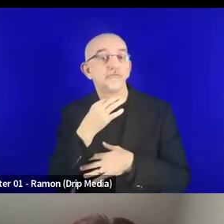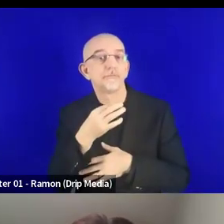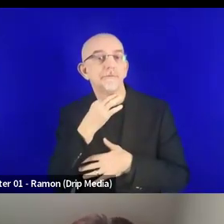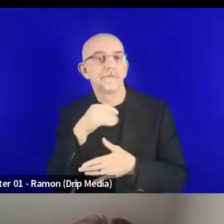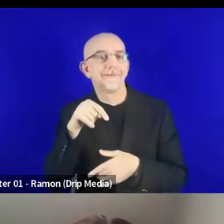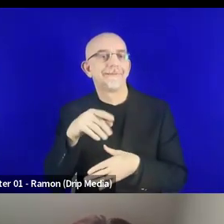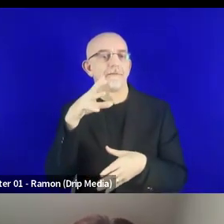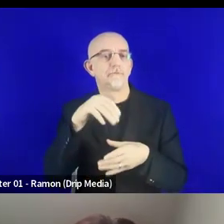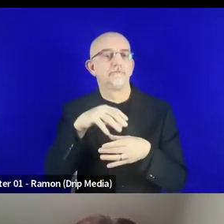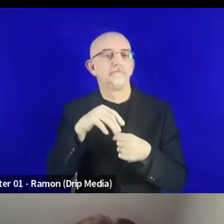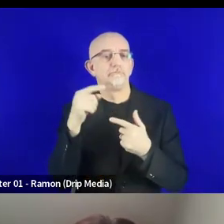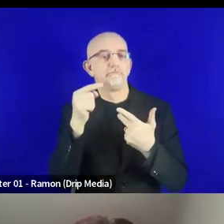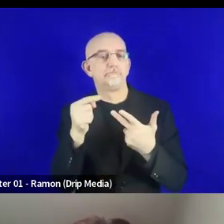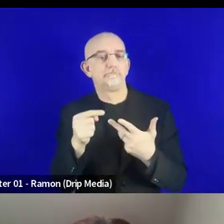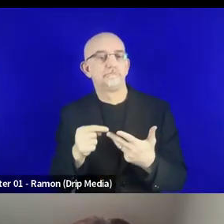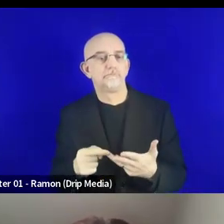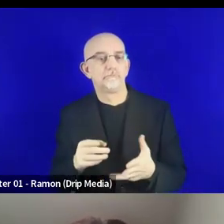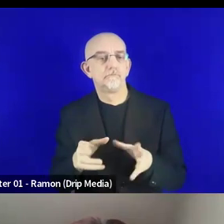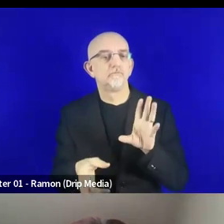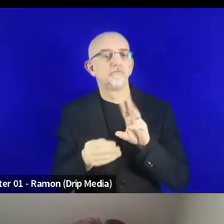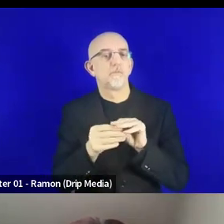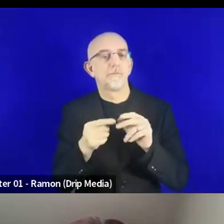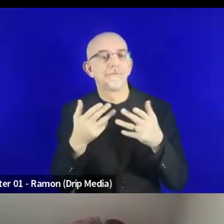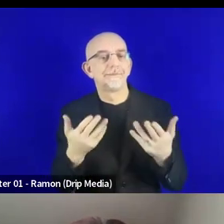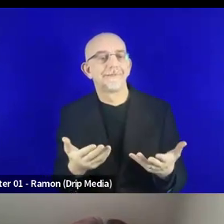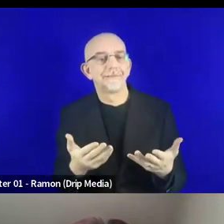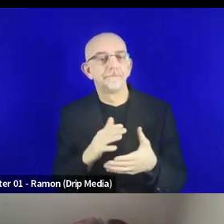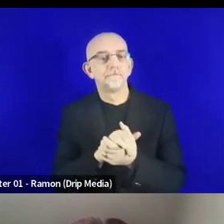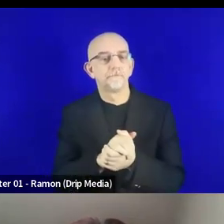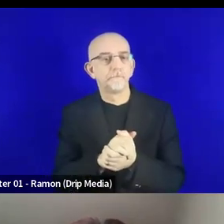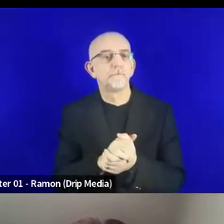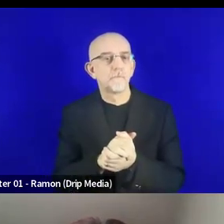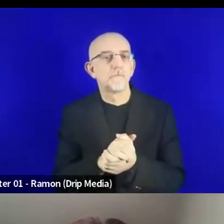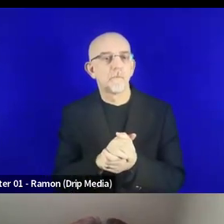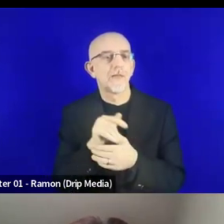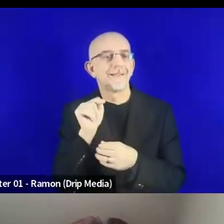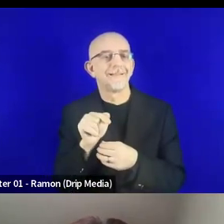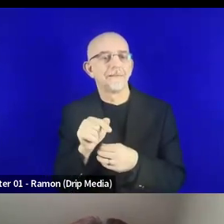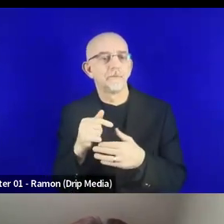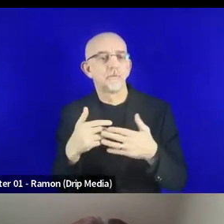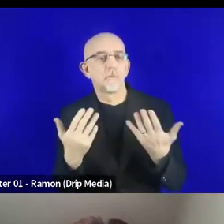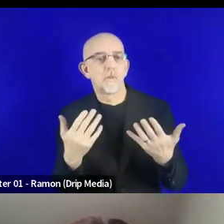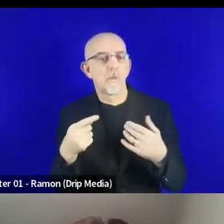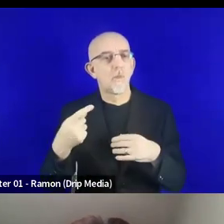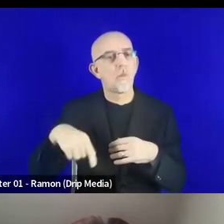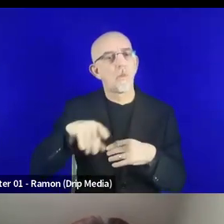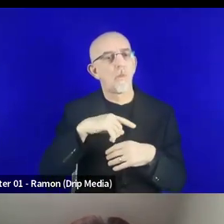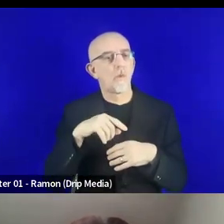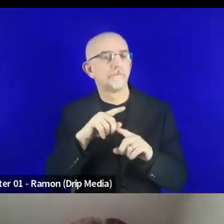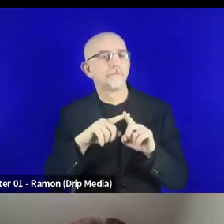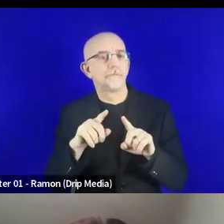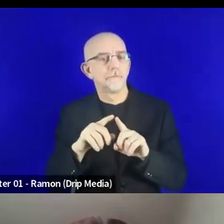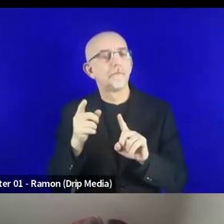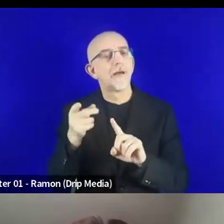also the broader sort of analysis of the evidence is that the relevance of sort of developing this capacity at the local level for sustainability. I